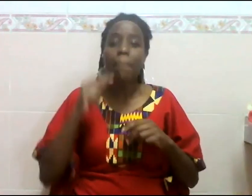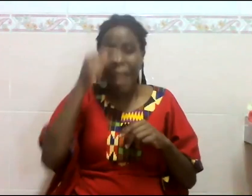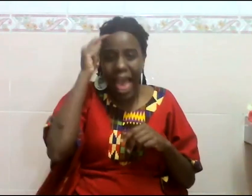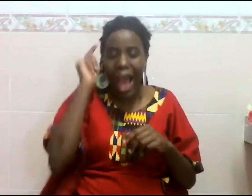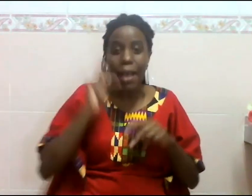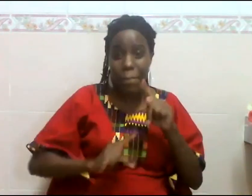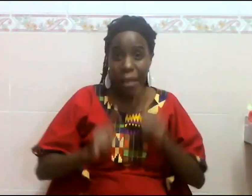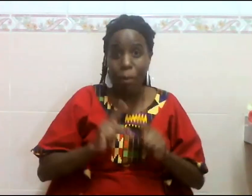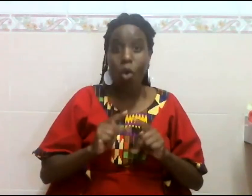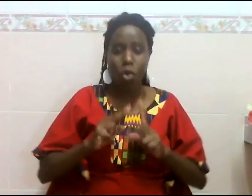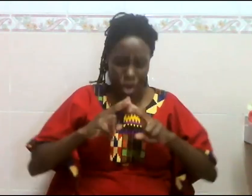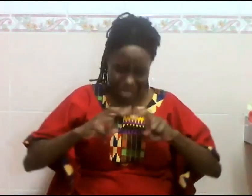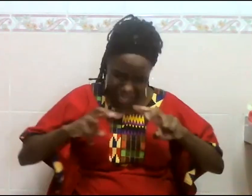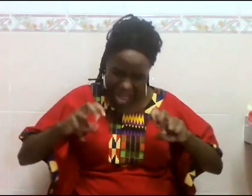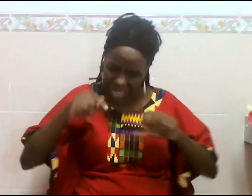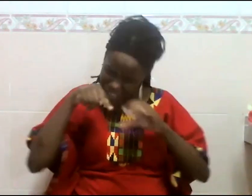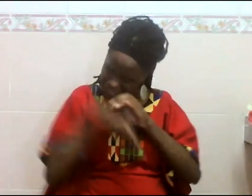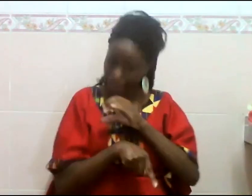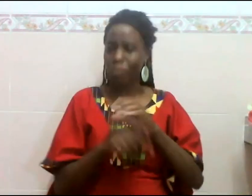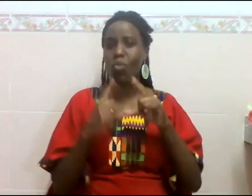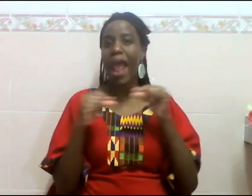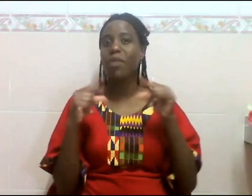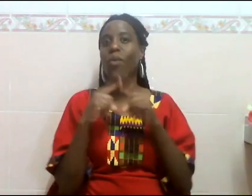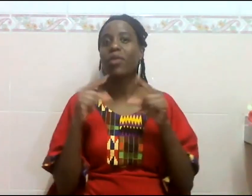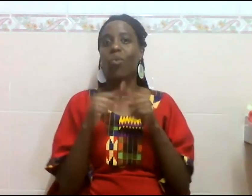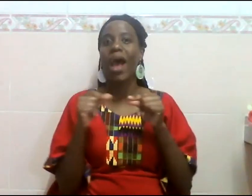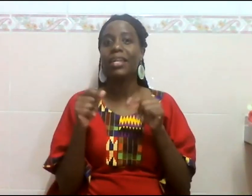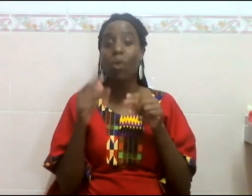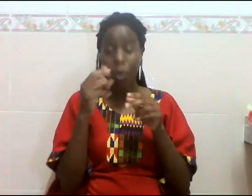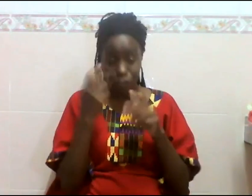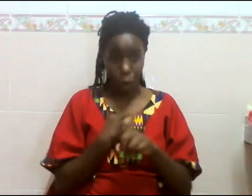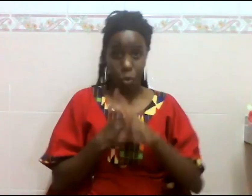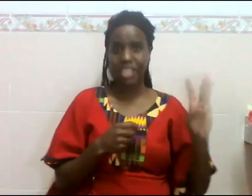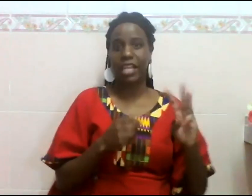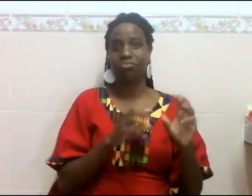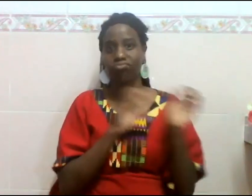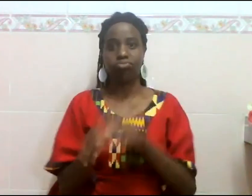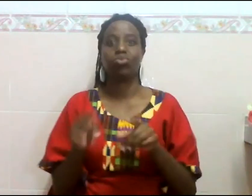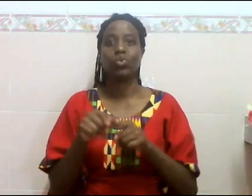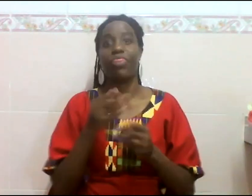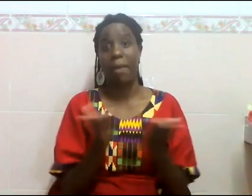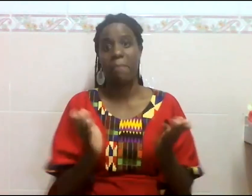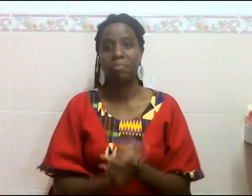on them, Absolutely, thank you.